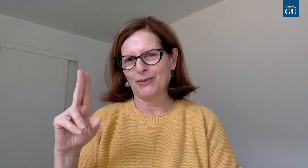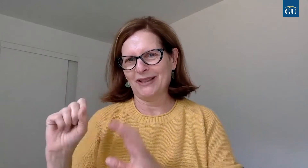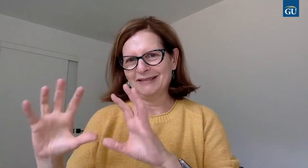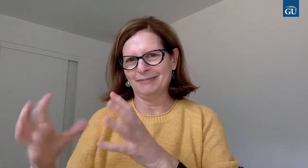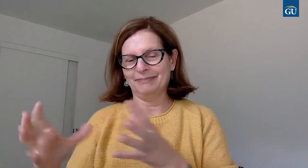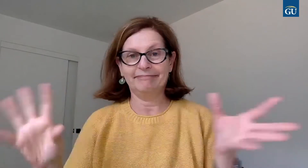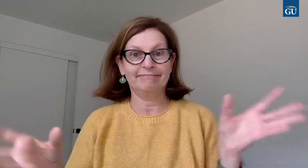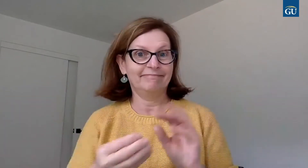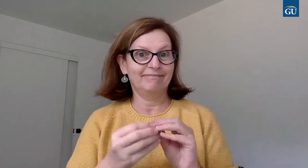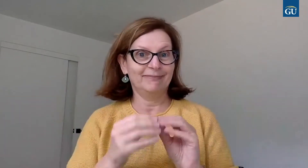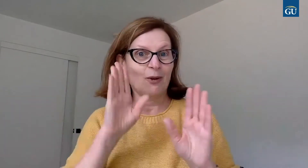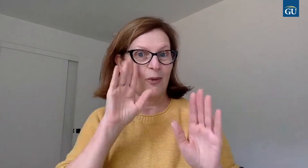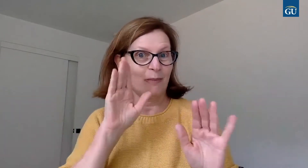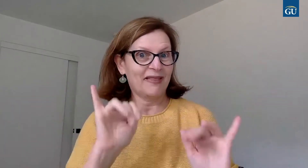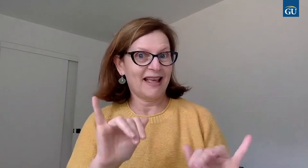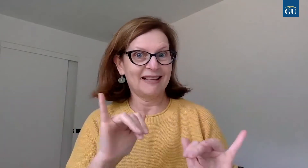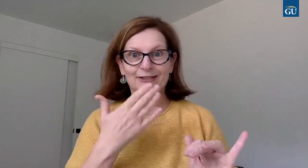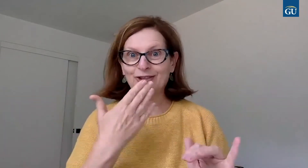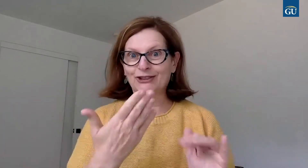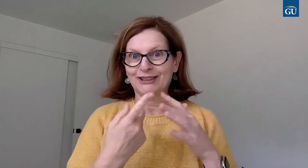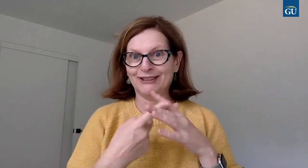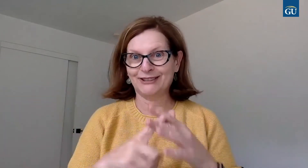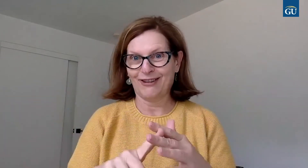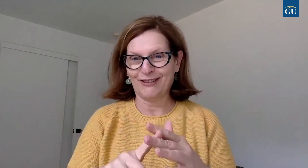I hope that is a great way to start.